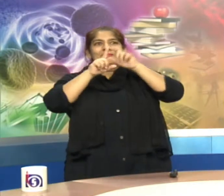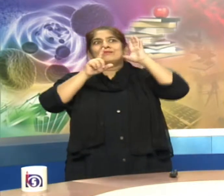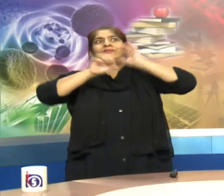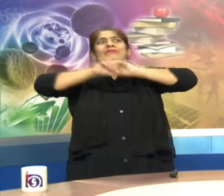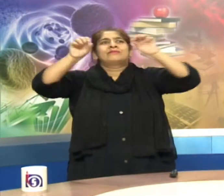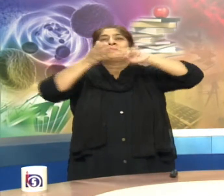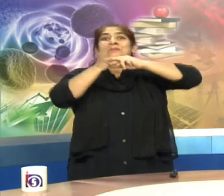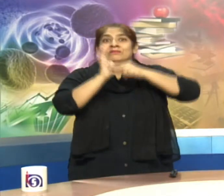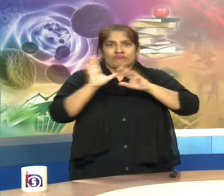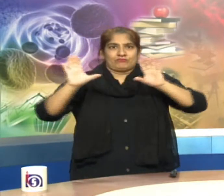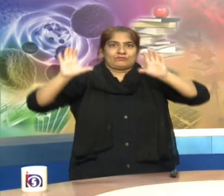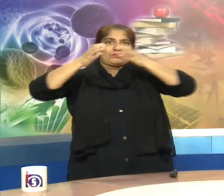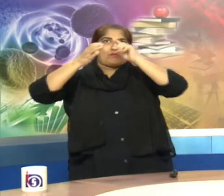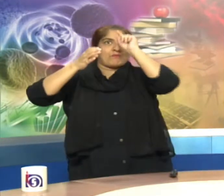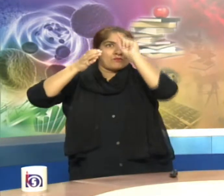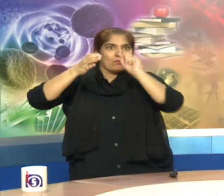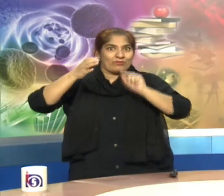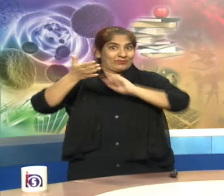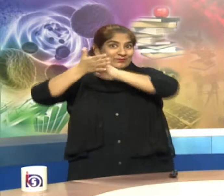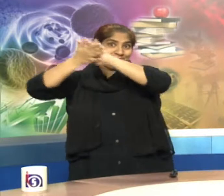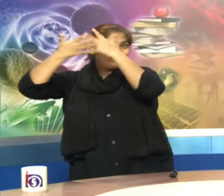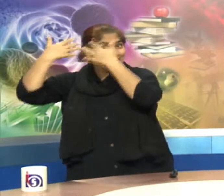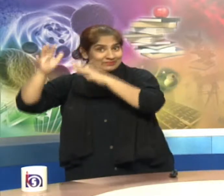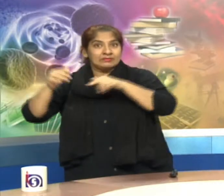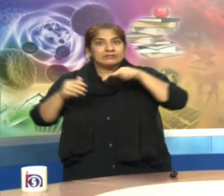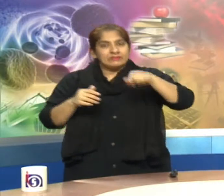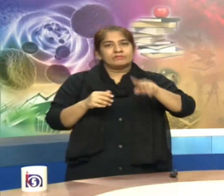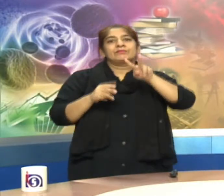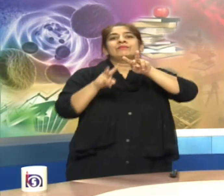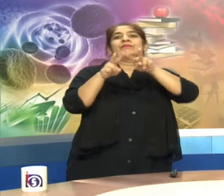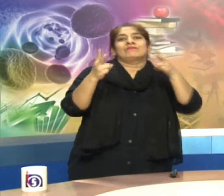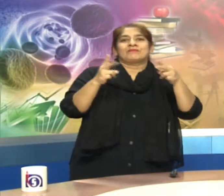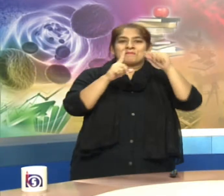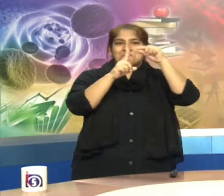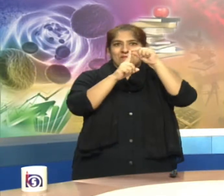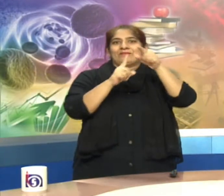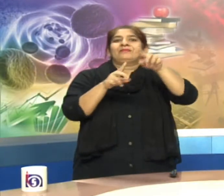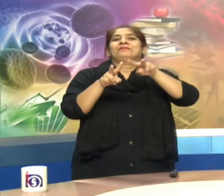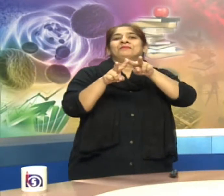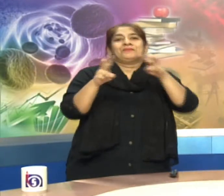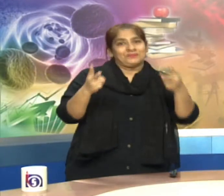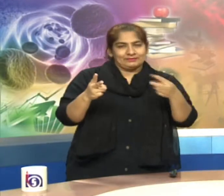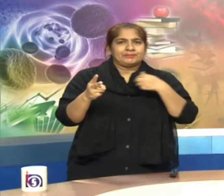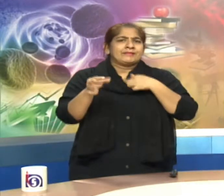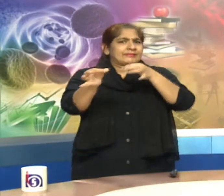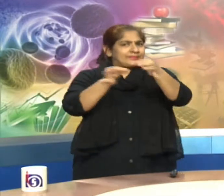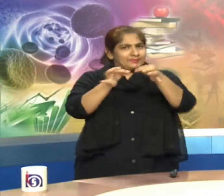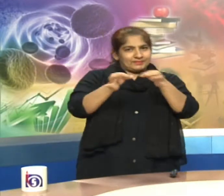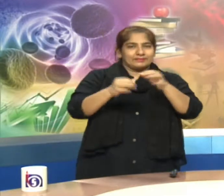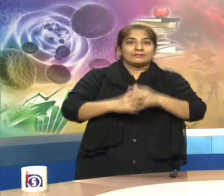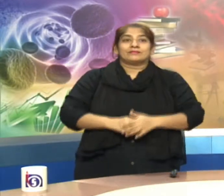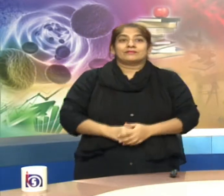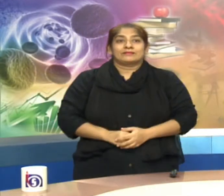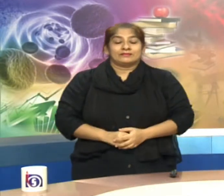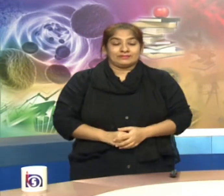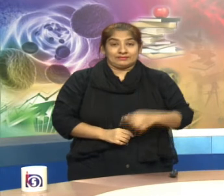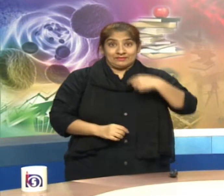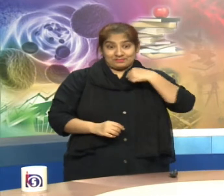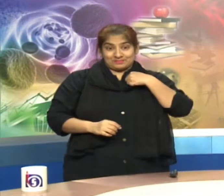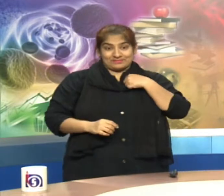We already have understood advertising and related points. Now this is publicity which we are going to understand now.